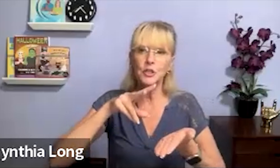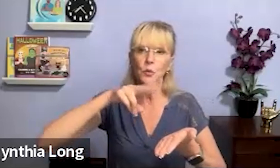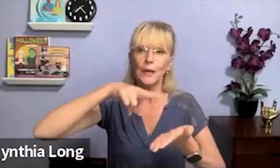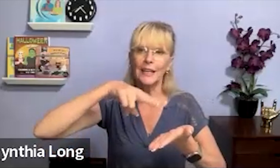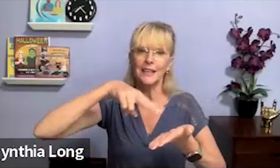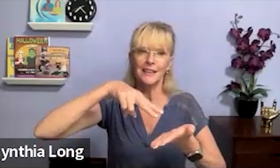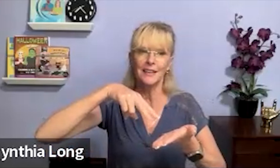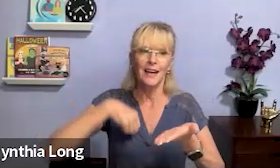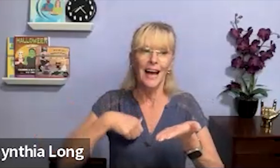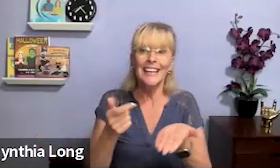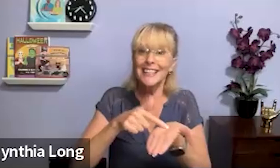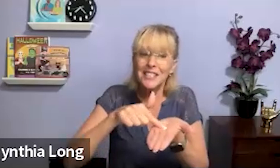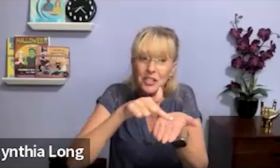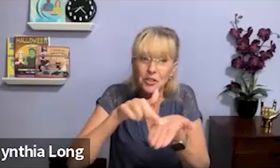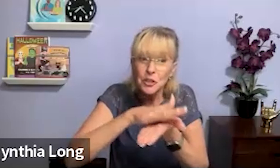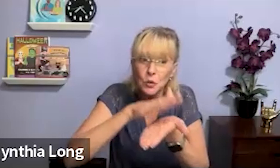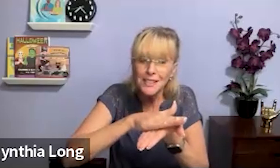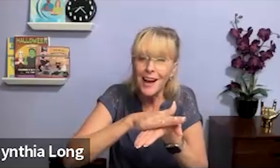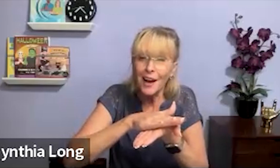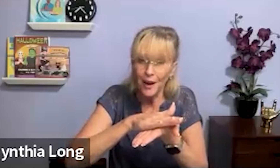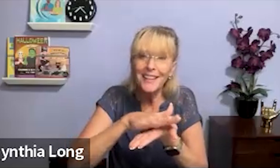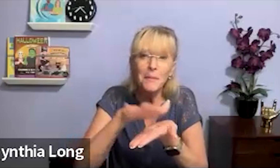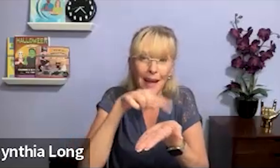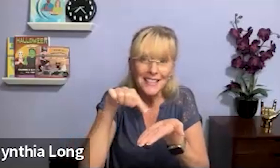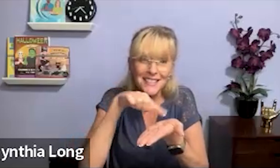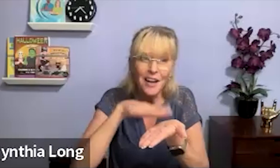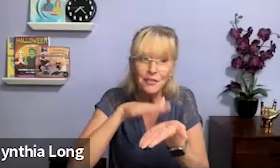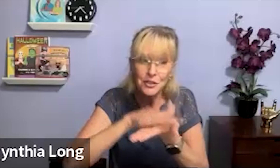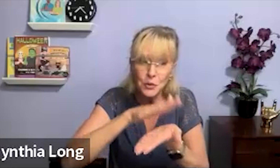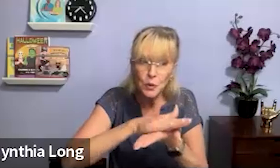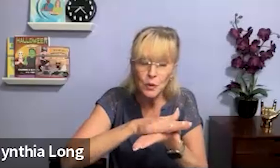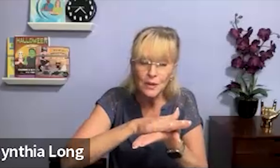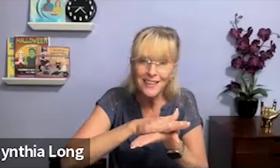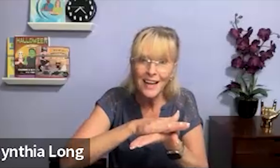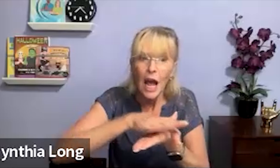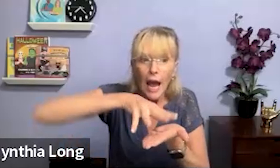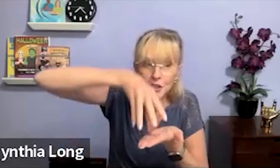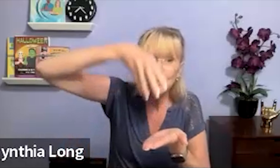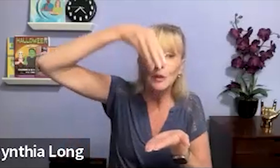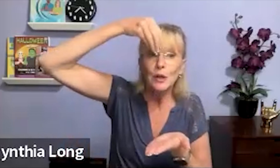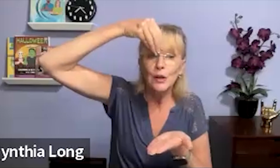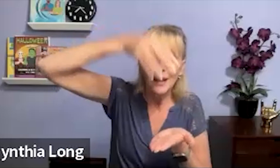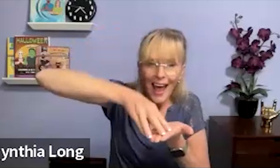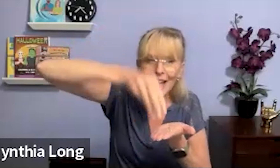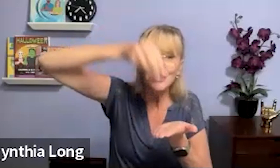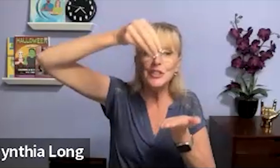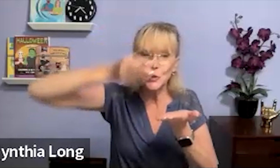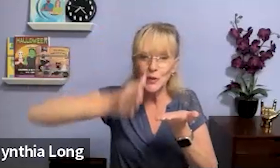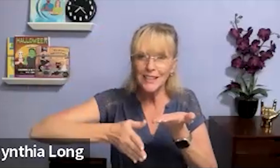to read. Again, this is your school sign, right? The base sign for school and to learn and student.